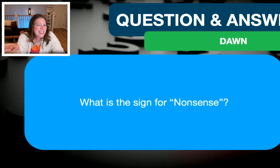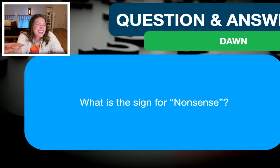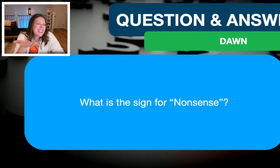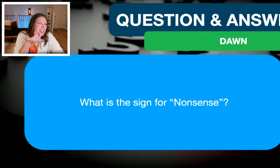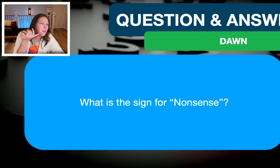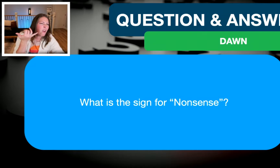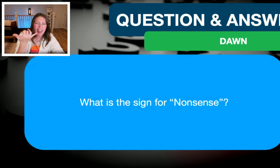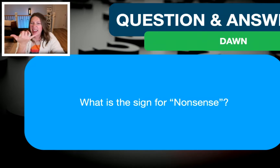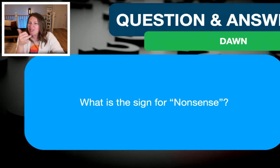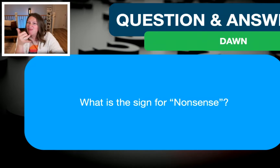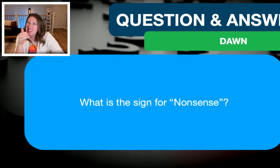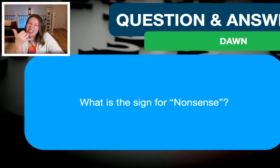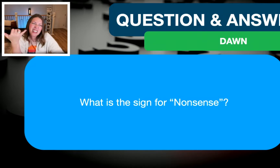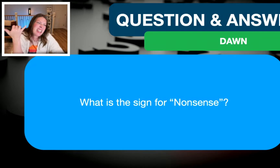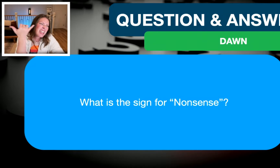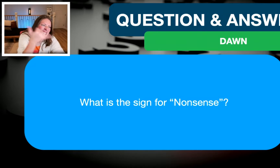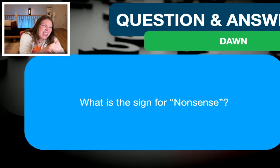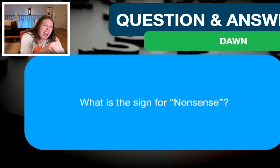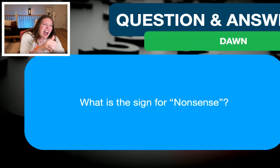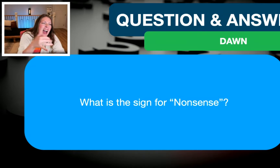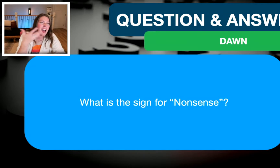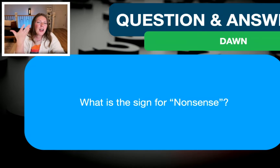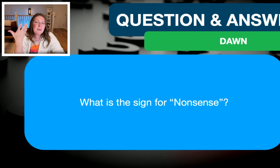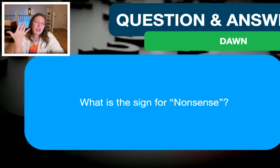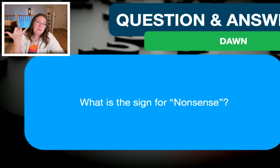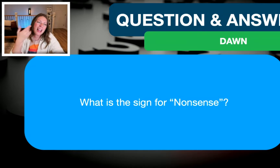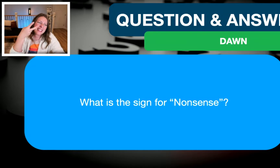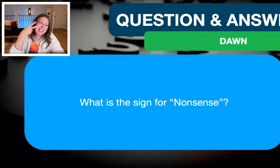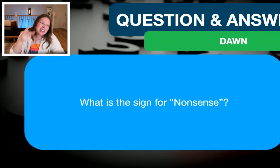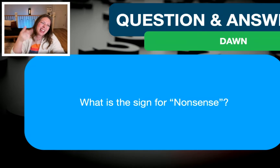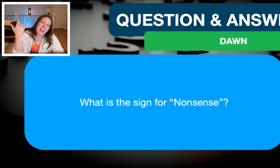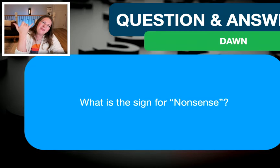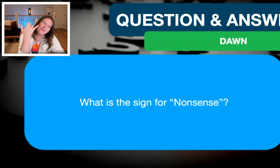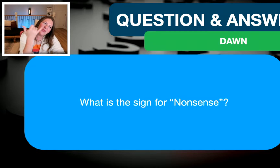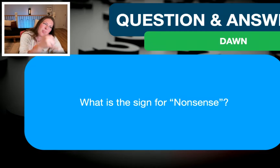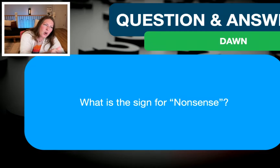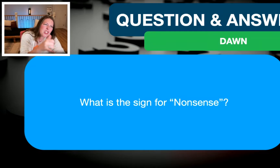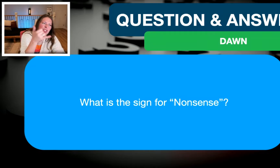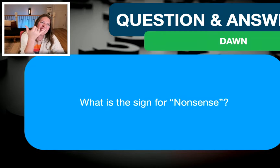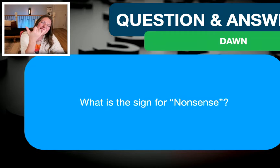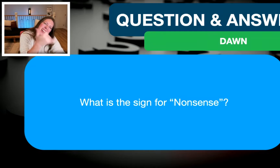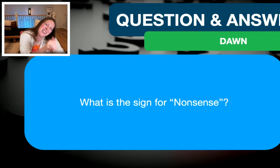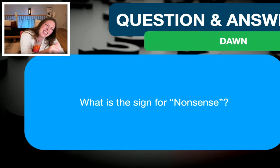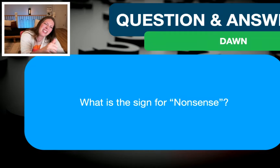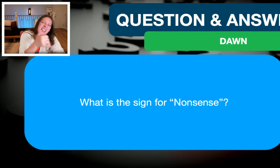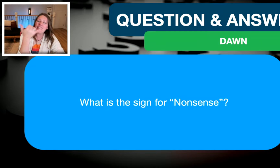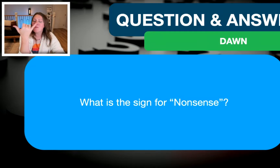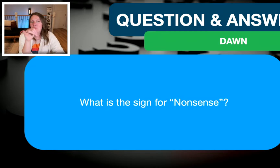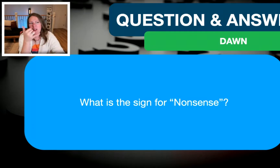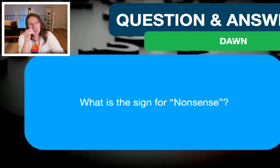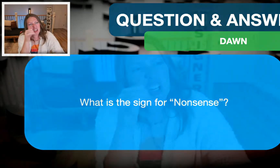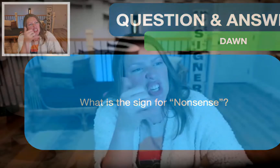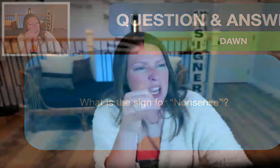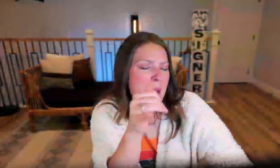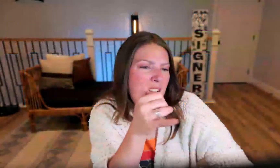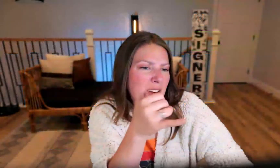nonsense is more like silly. You might see like a forcefulness, like silly, but then a shake back and